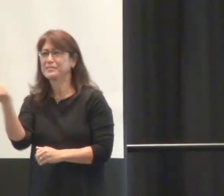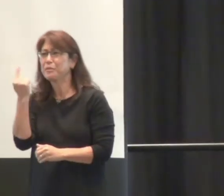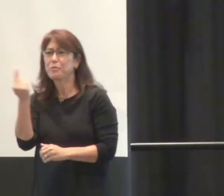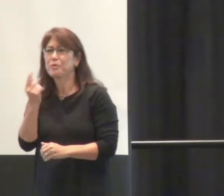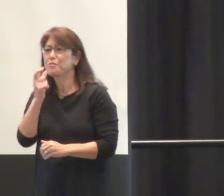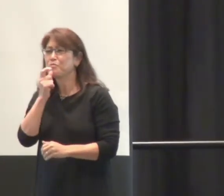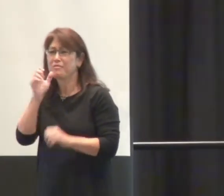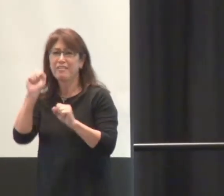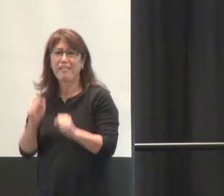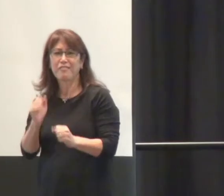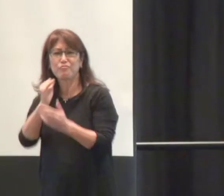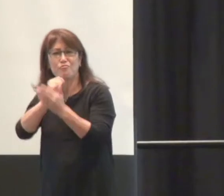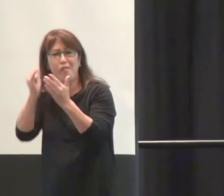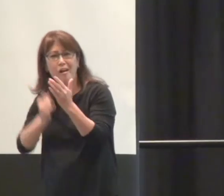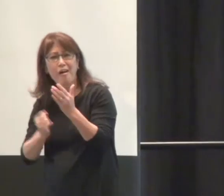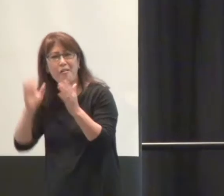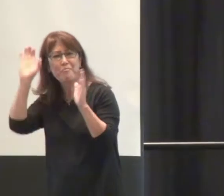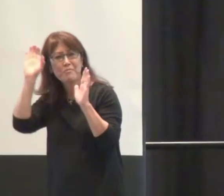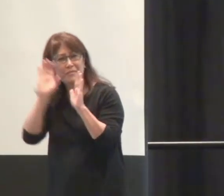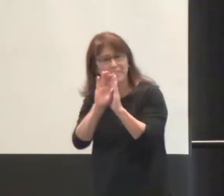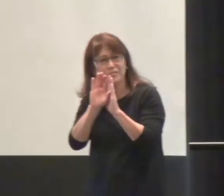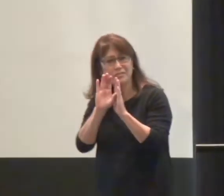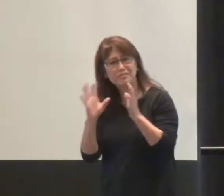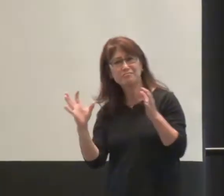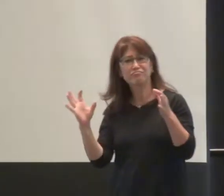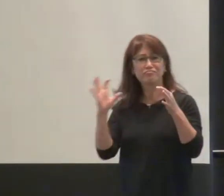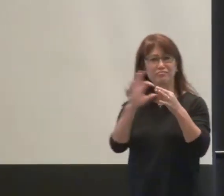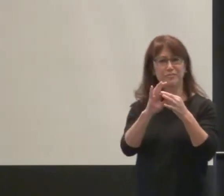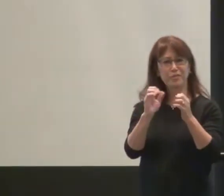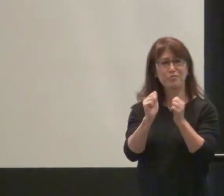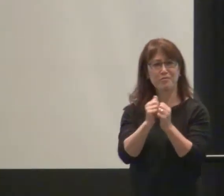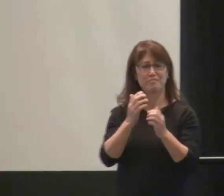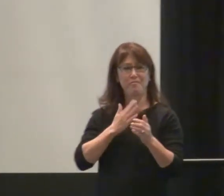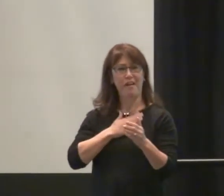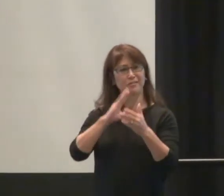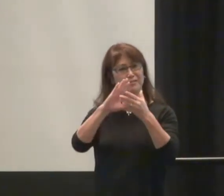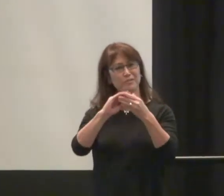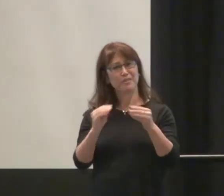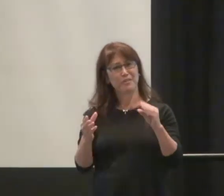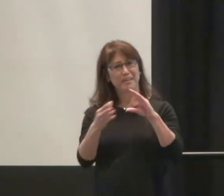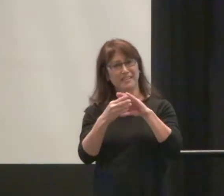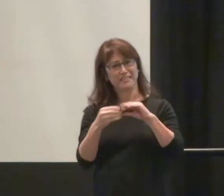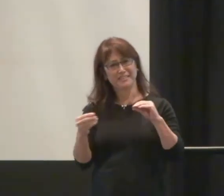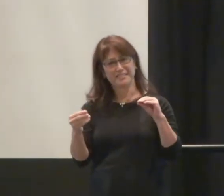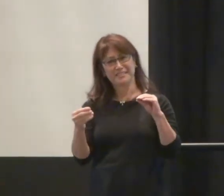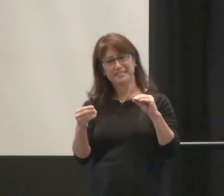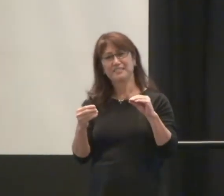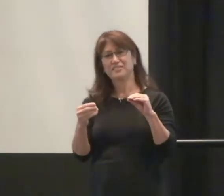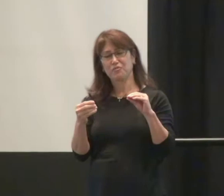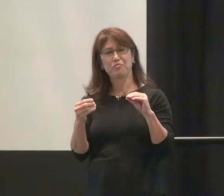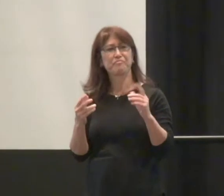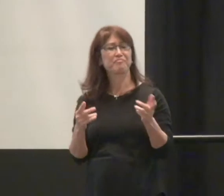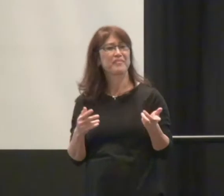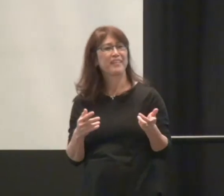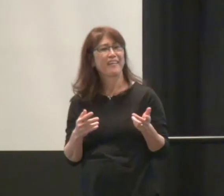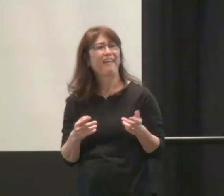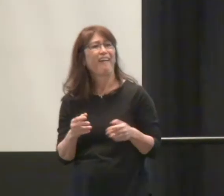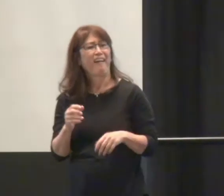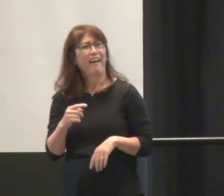Roxanne was asking us if we knew anyone who was a good illustrator. If there was somebody out there